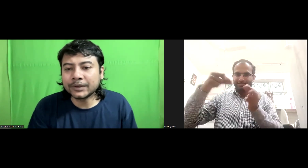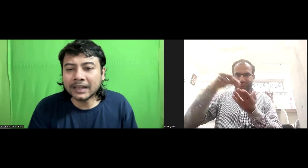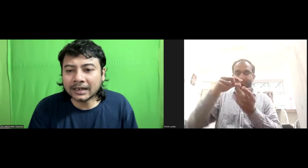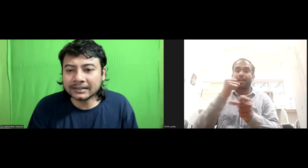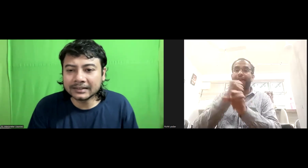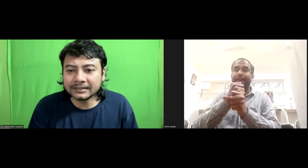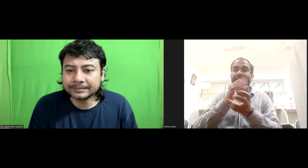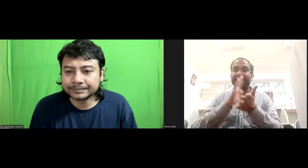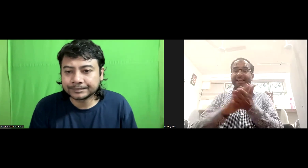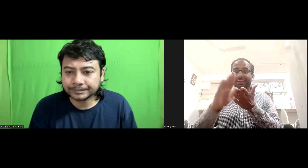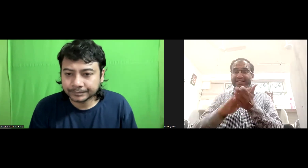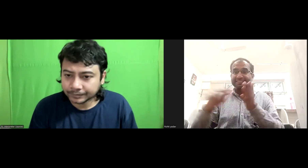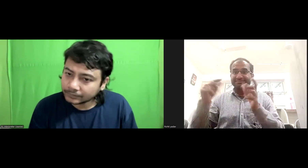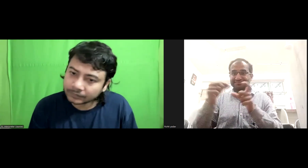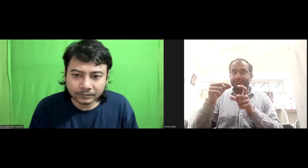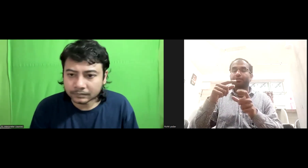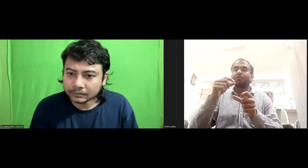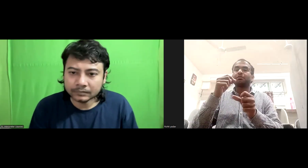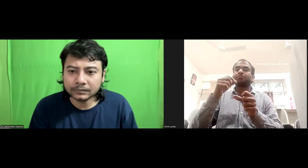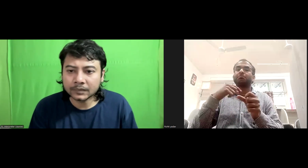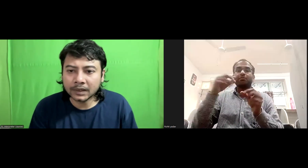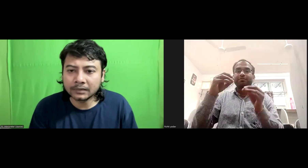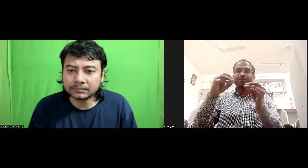When we are doing the aarti,